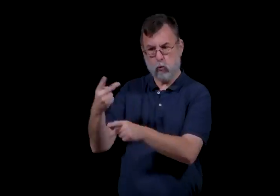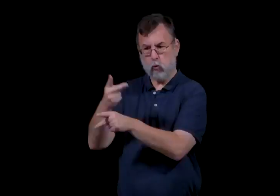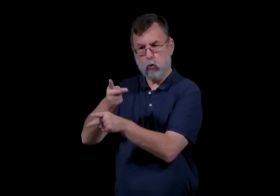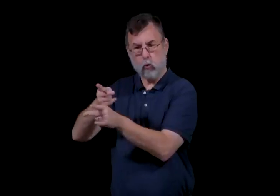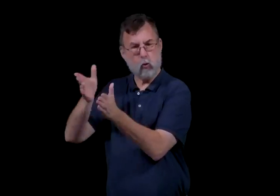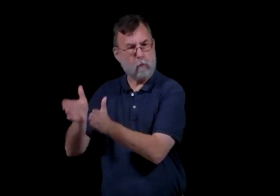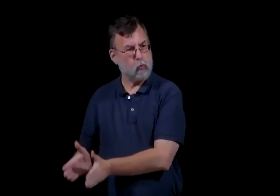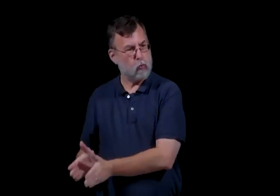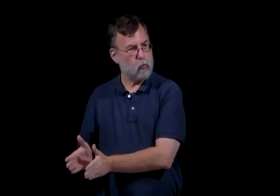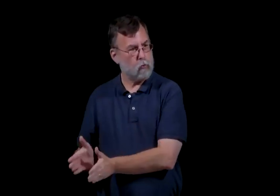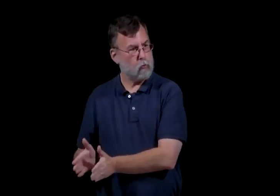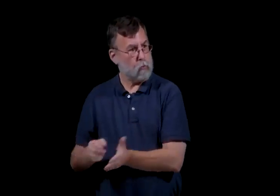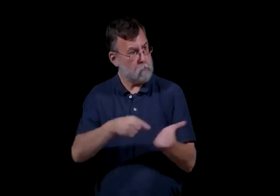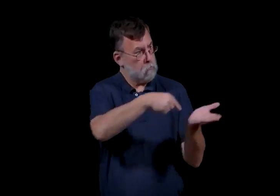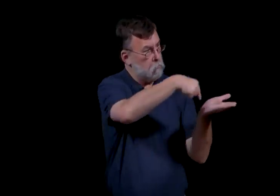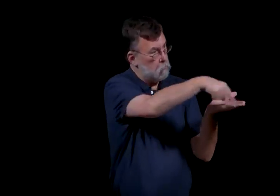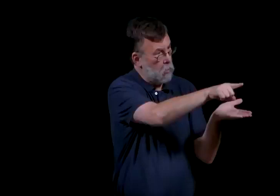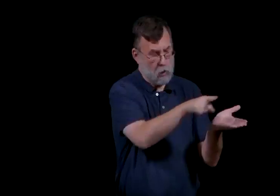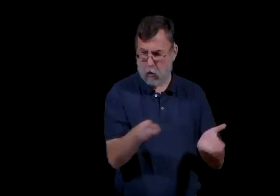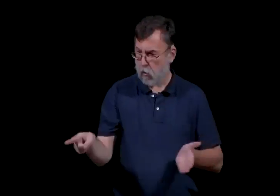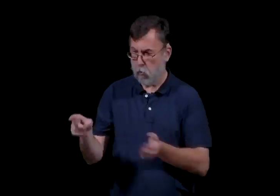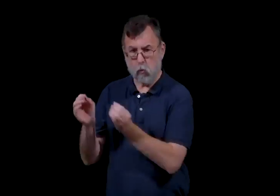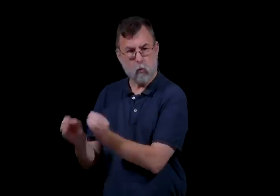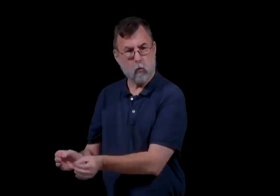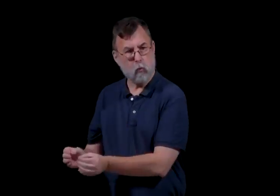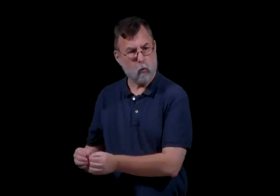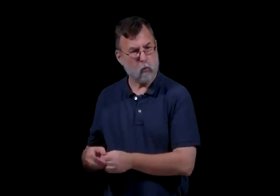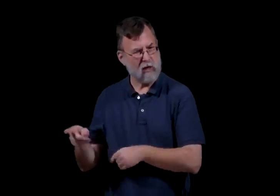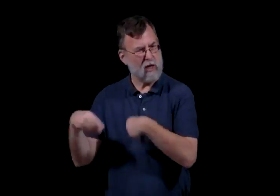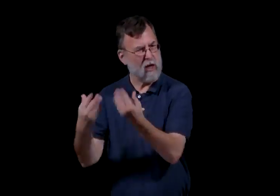shepherd. The paid worker